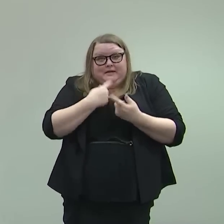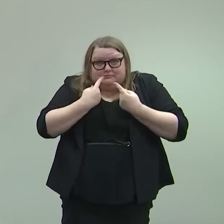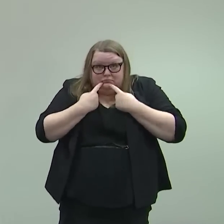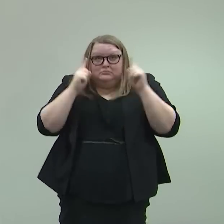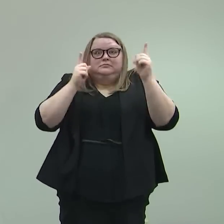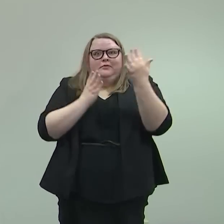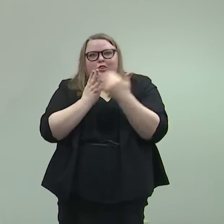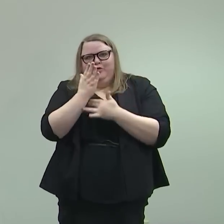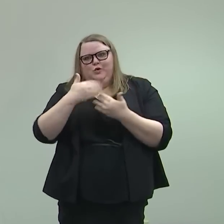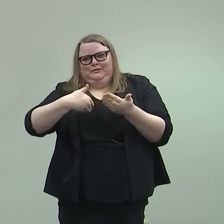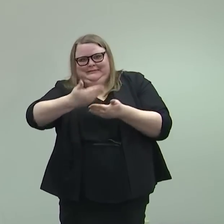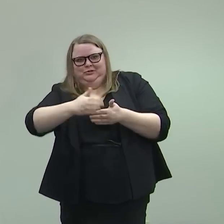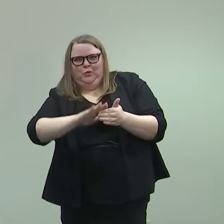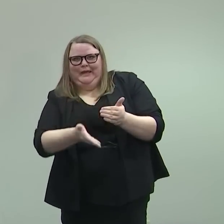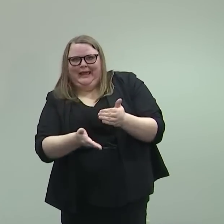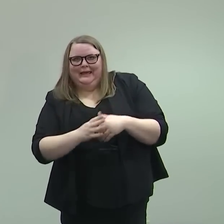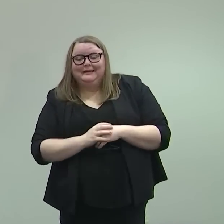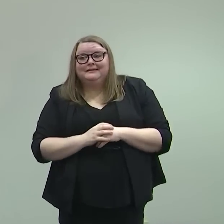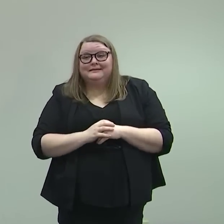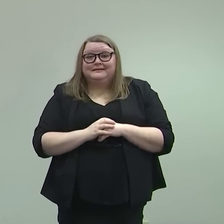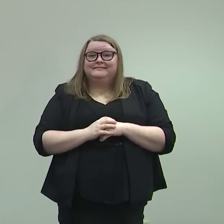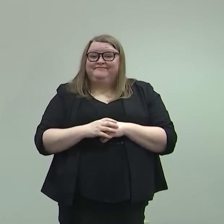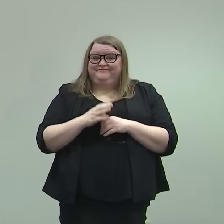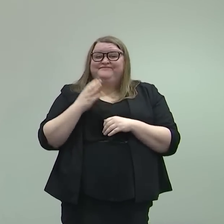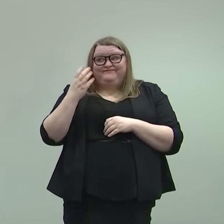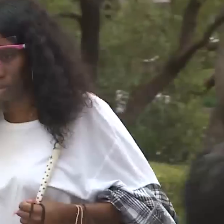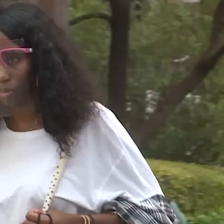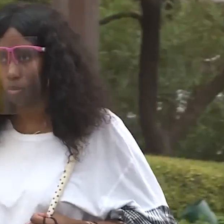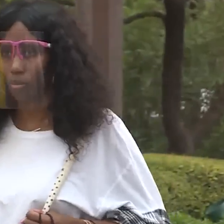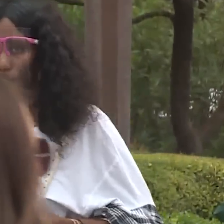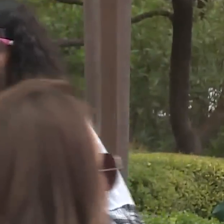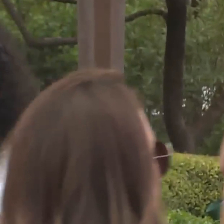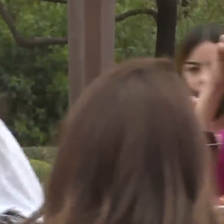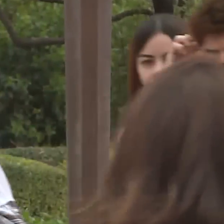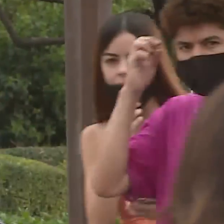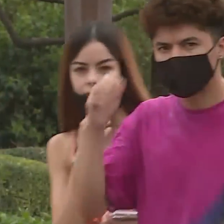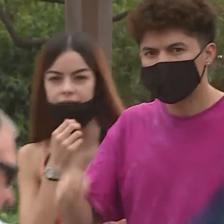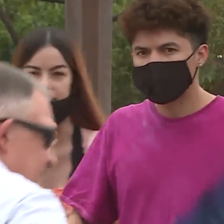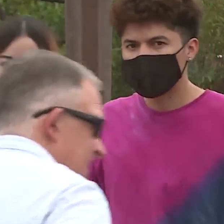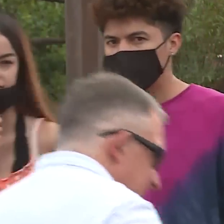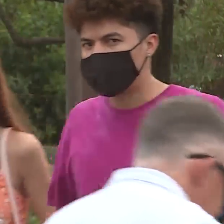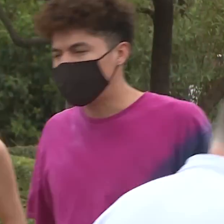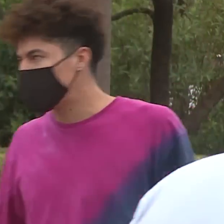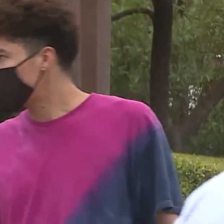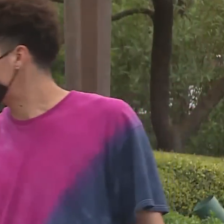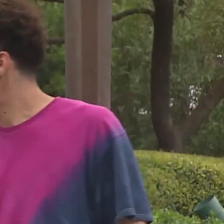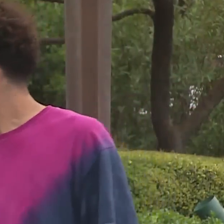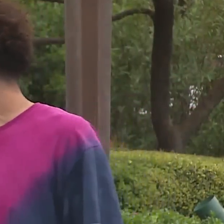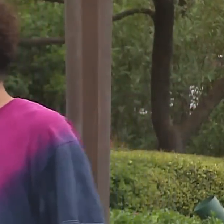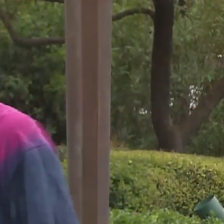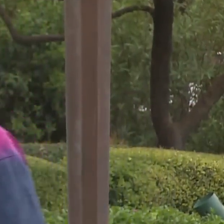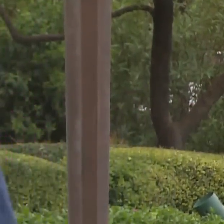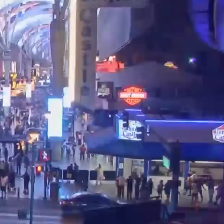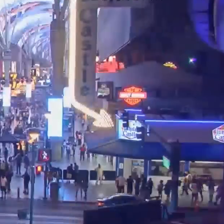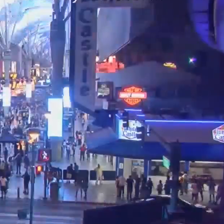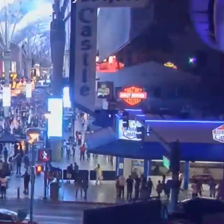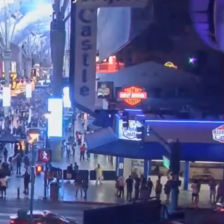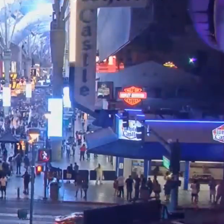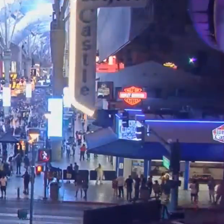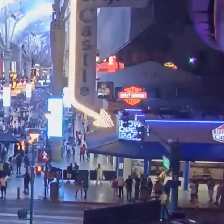Steve Sisolak pleaded with Nevadans and tourists to avoid large groups over the holiday weekend.